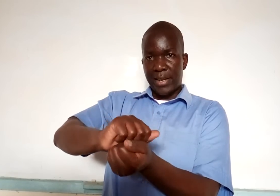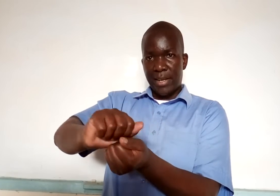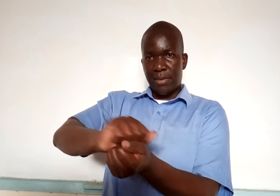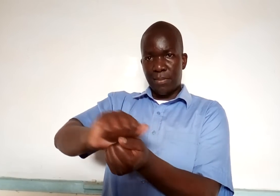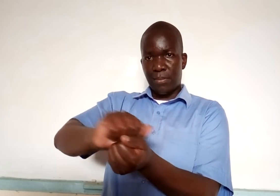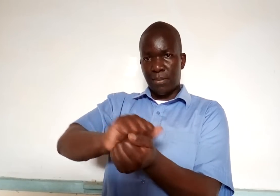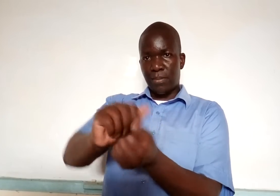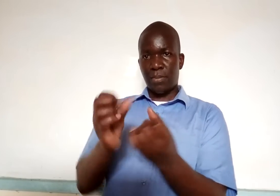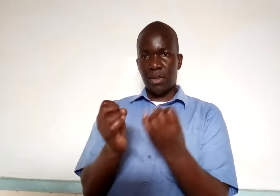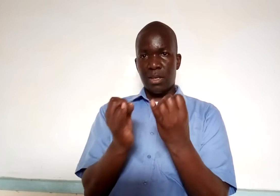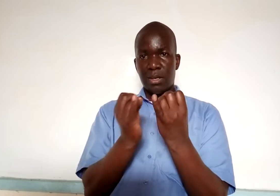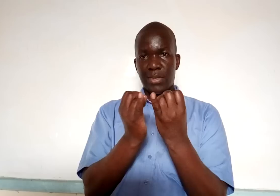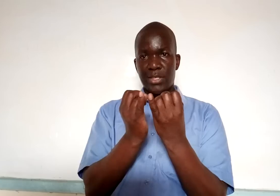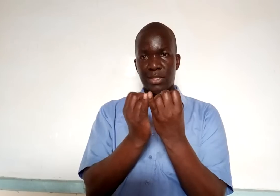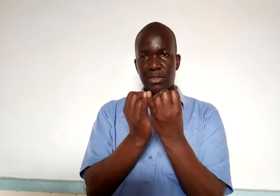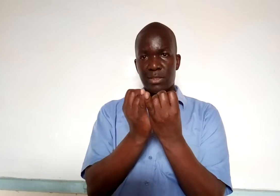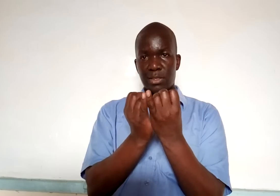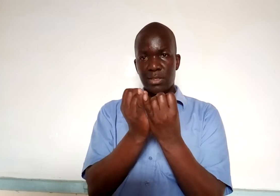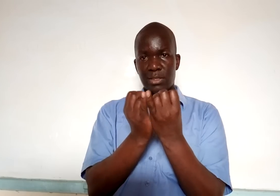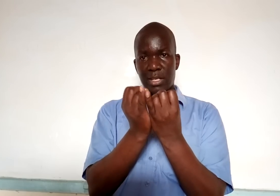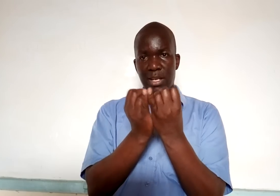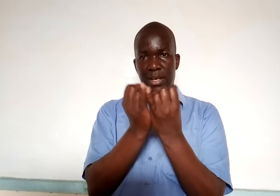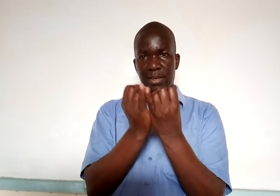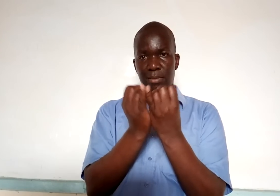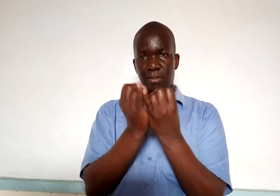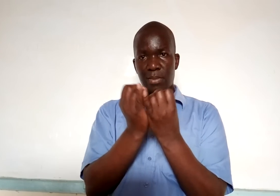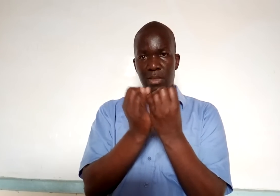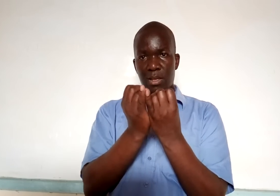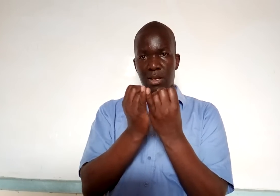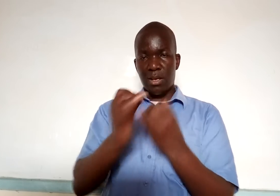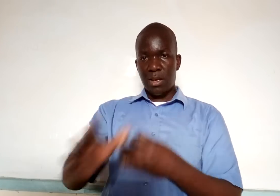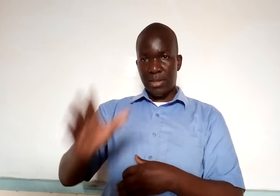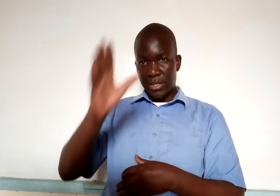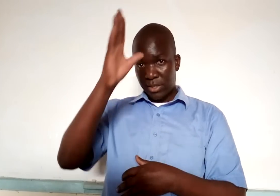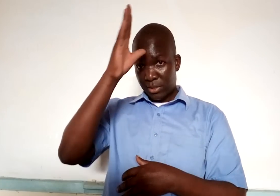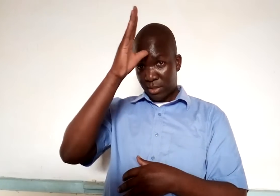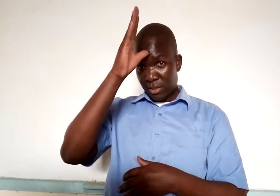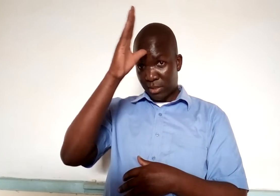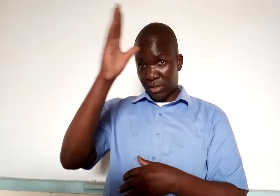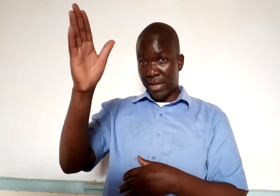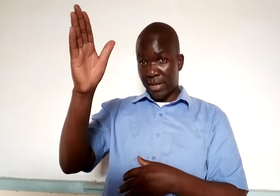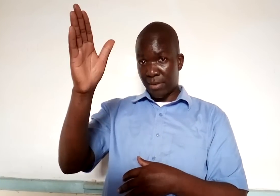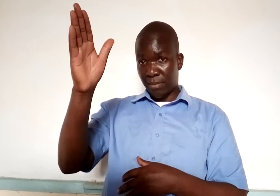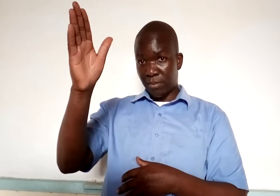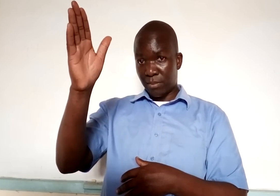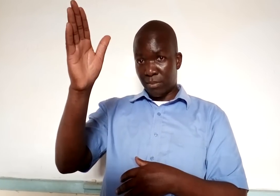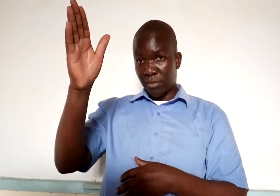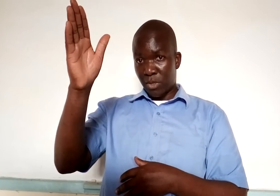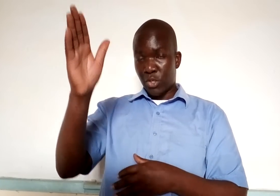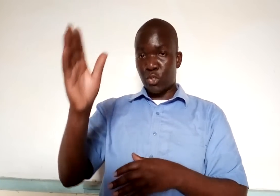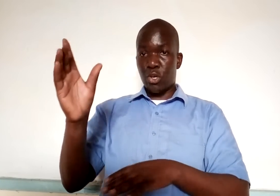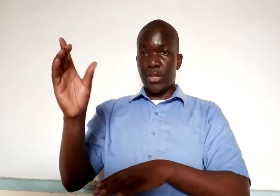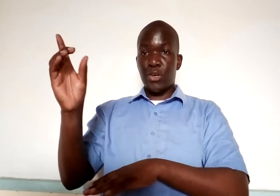Friday, this is Saturday, and this is Sunday. So those